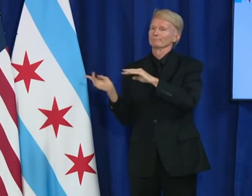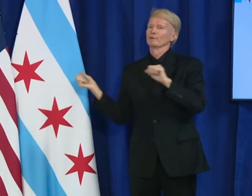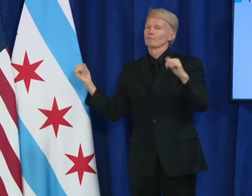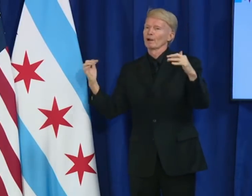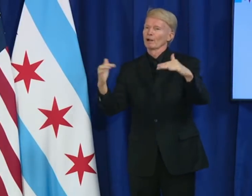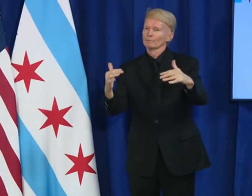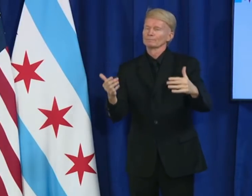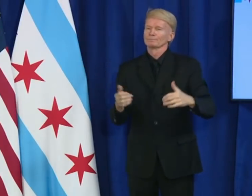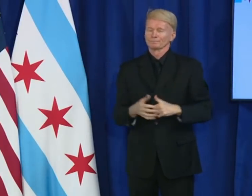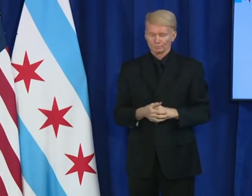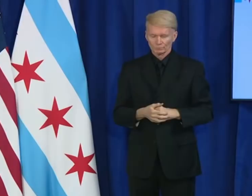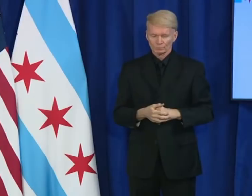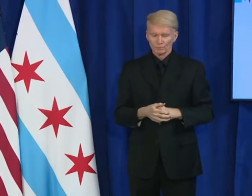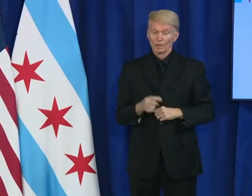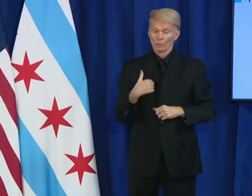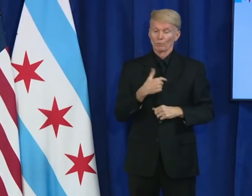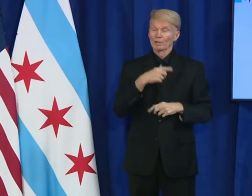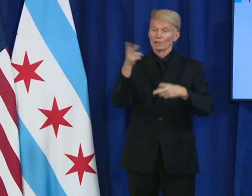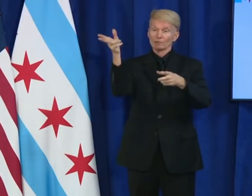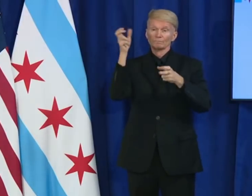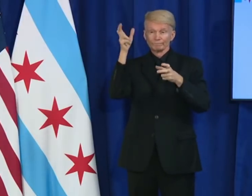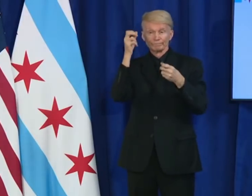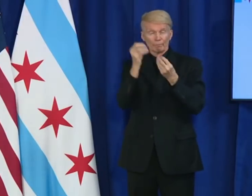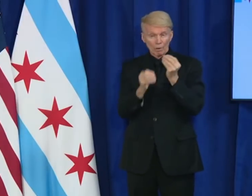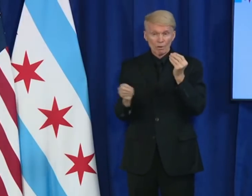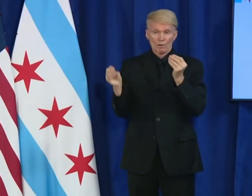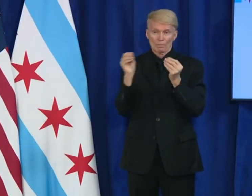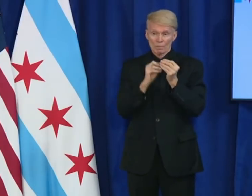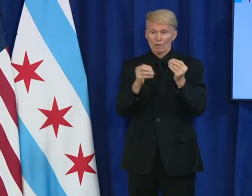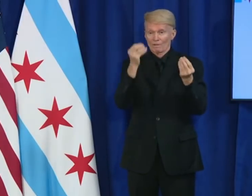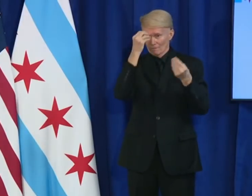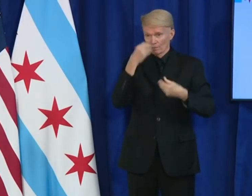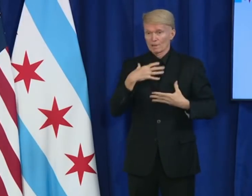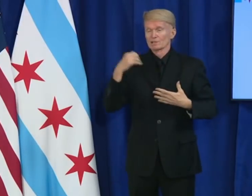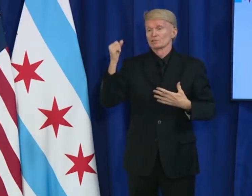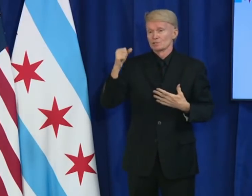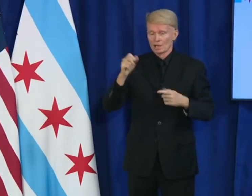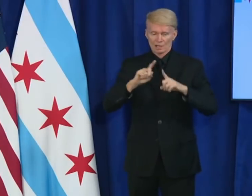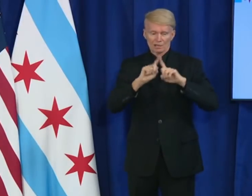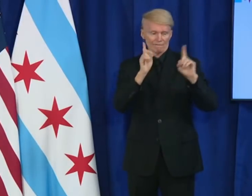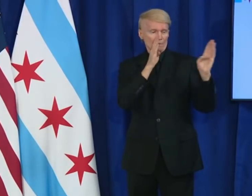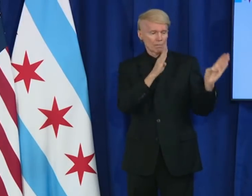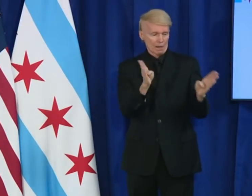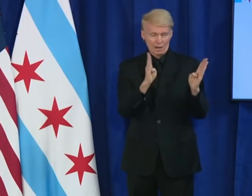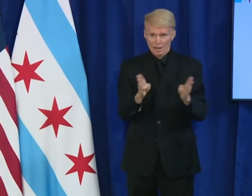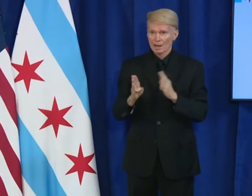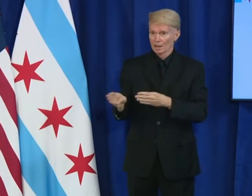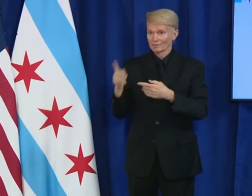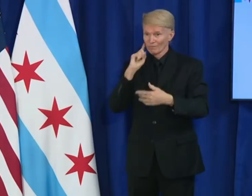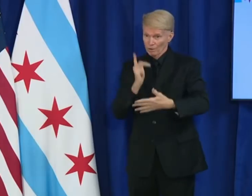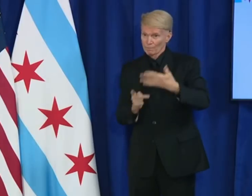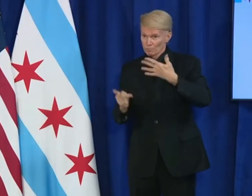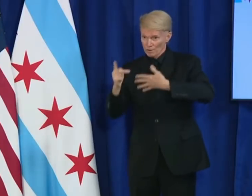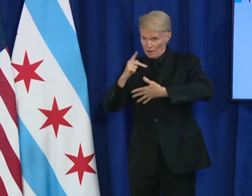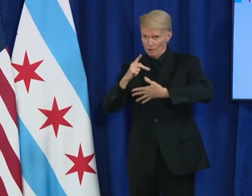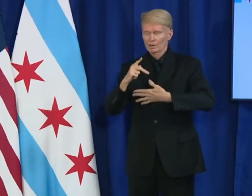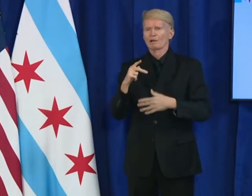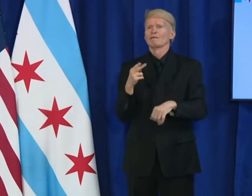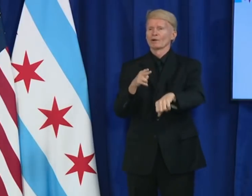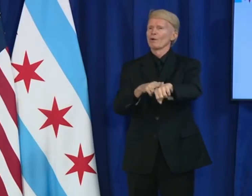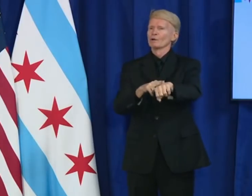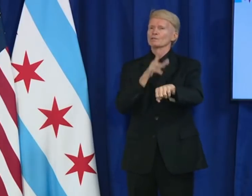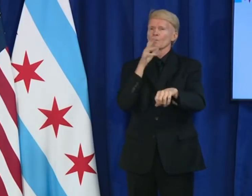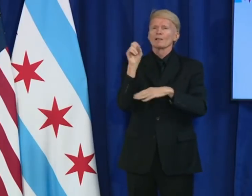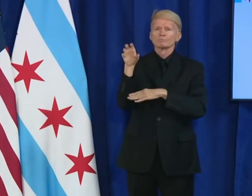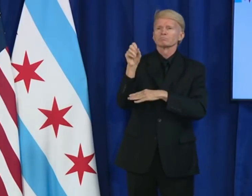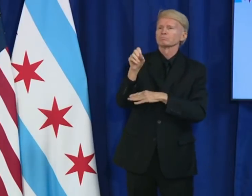we receive more information and as we move along in the planning and through the different groups prioritized for vaccination, we will of course have